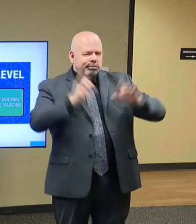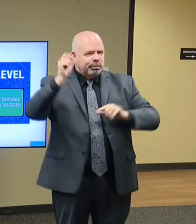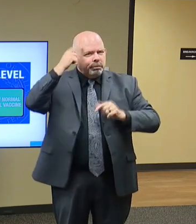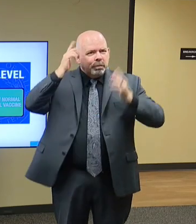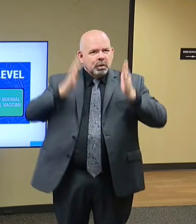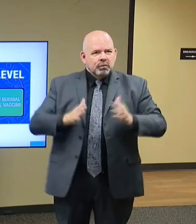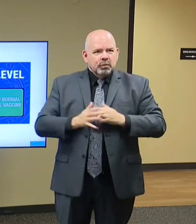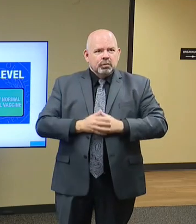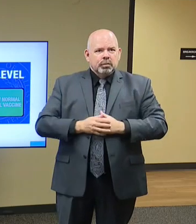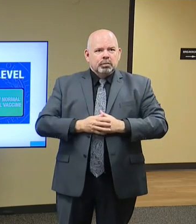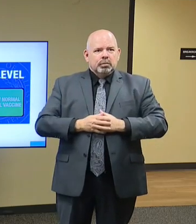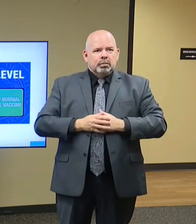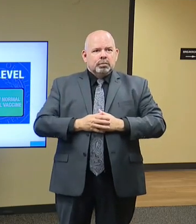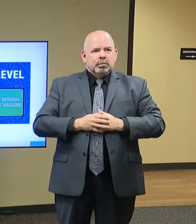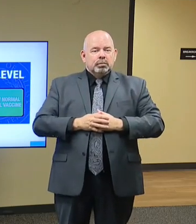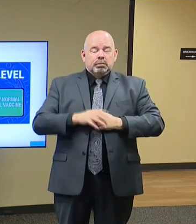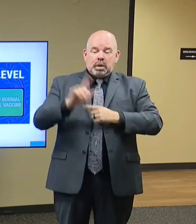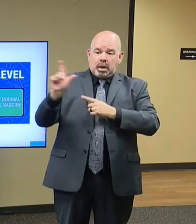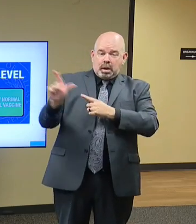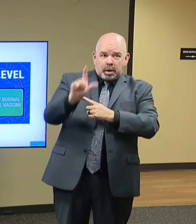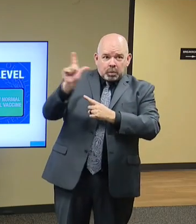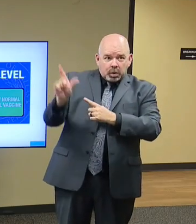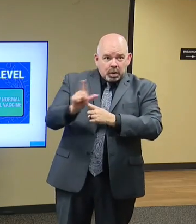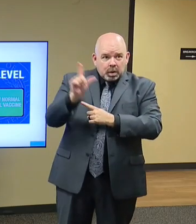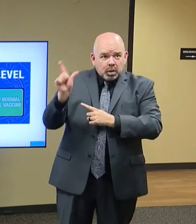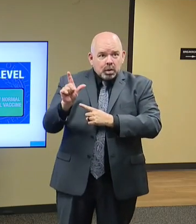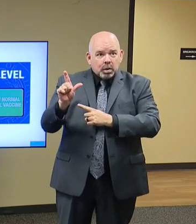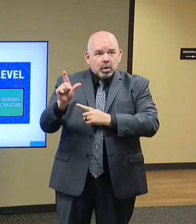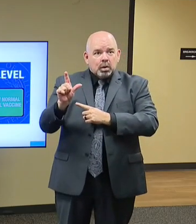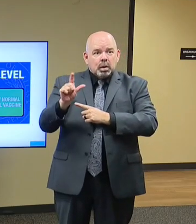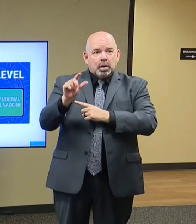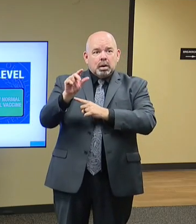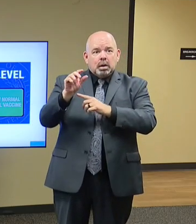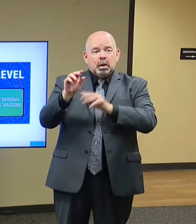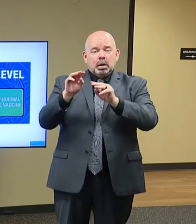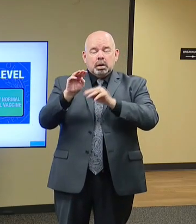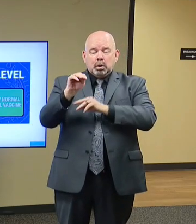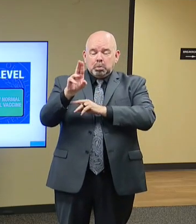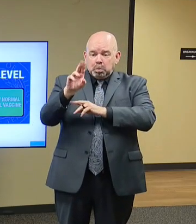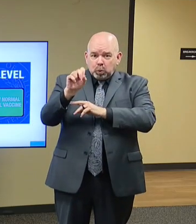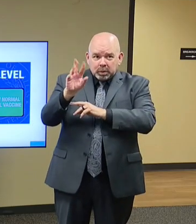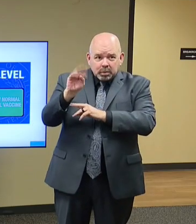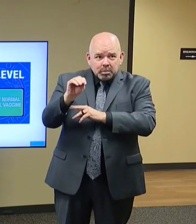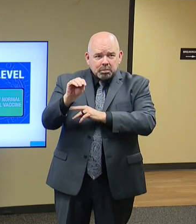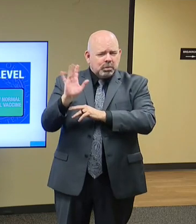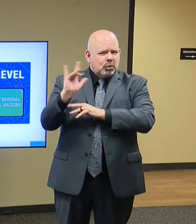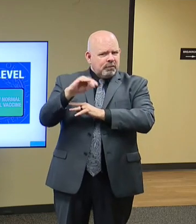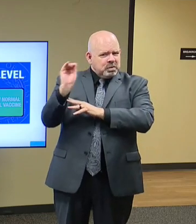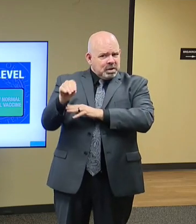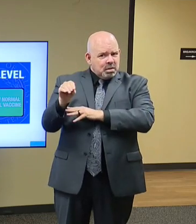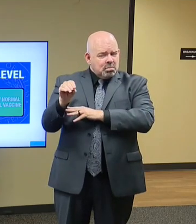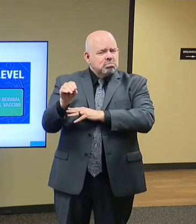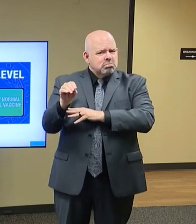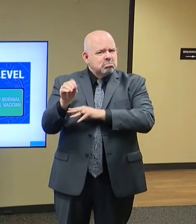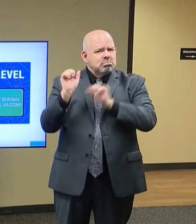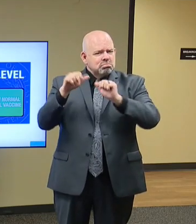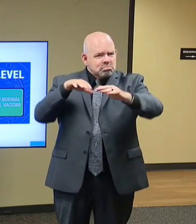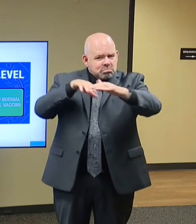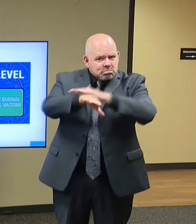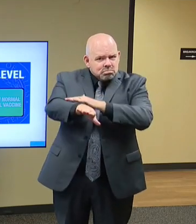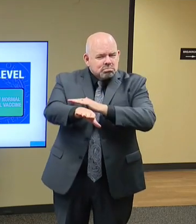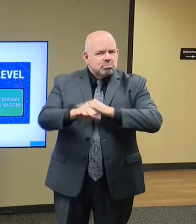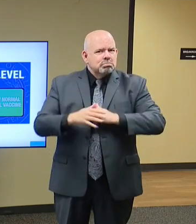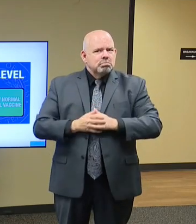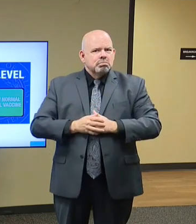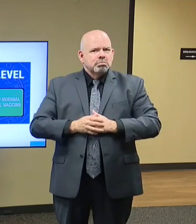and libraries where the occupancy is 25% or less is now something the doctors are saying